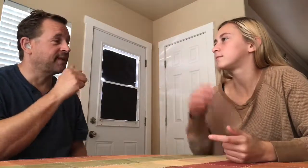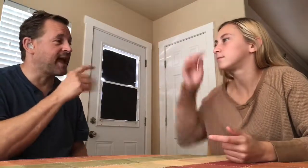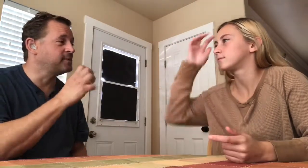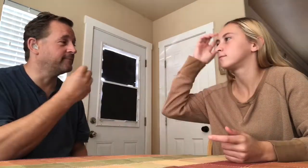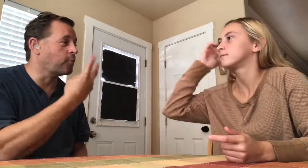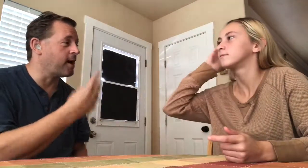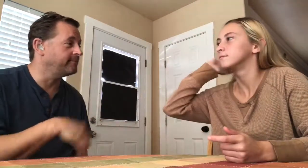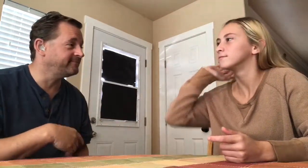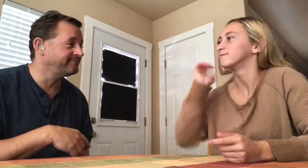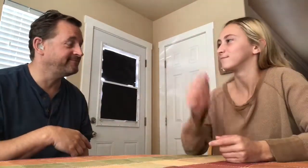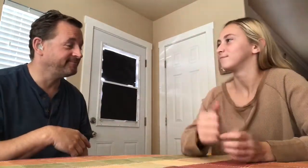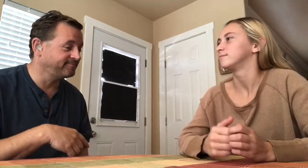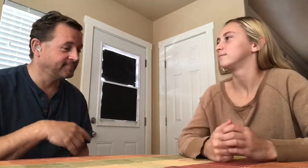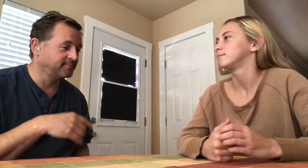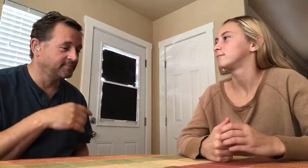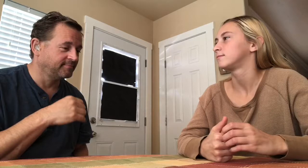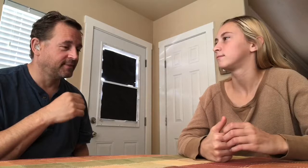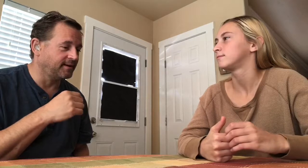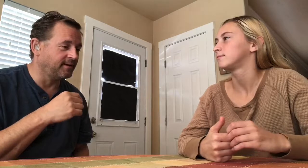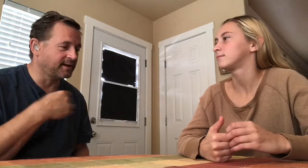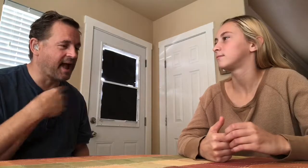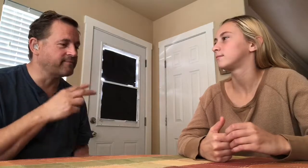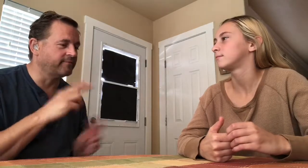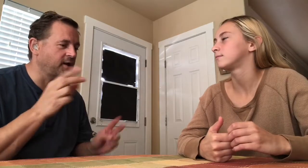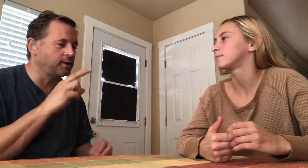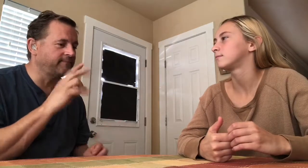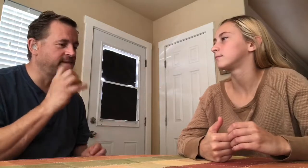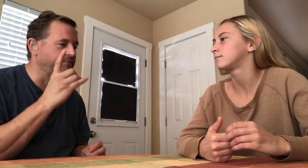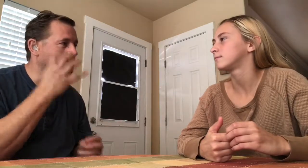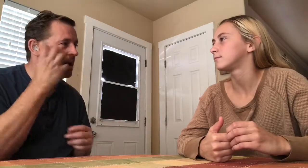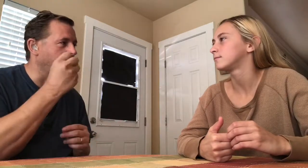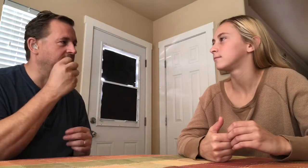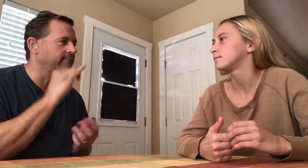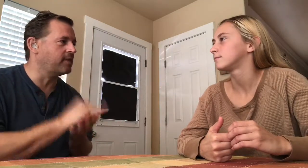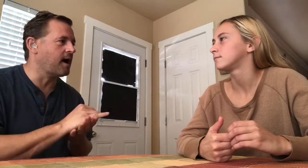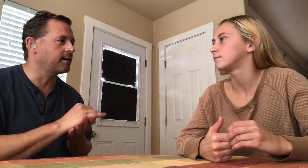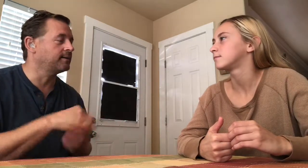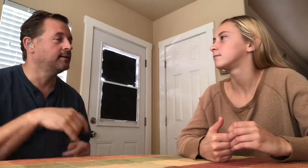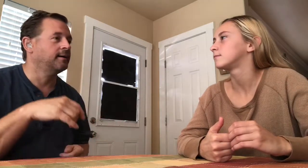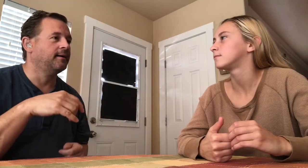the age of 12. And I have a very vivid memory of that.